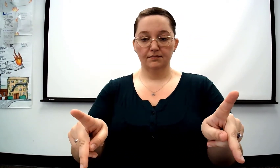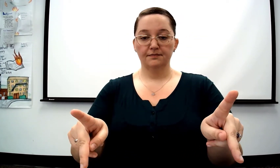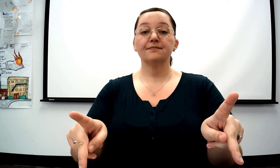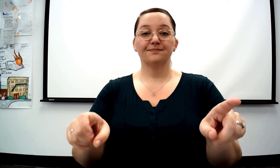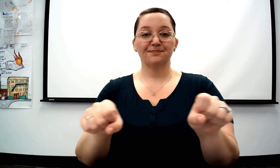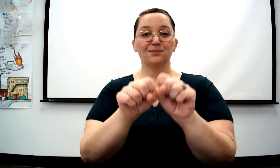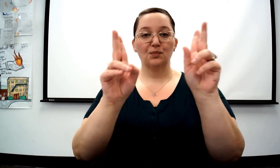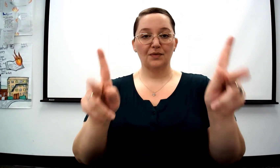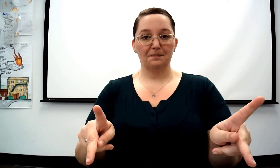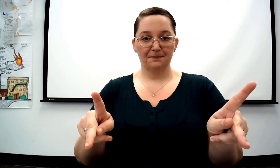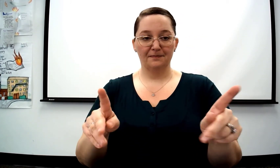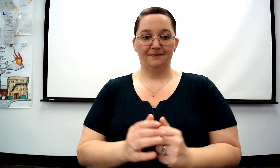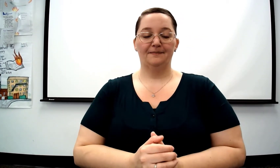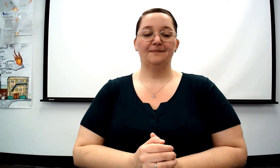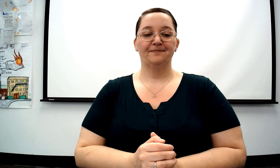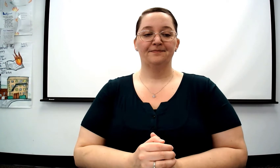up. Break up.